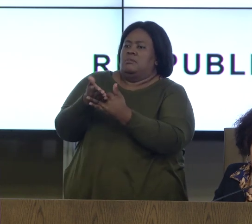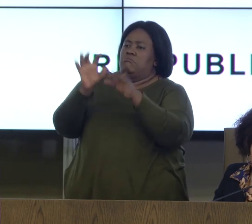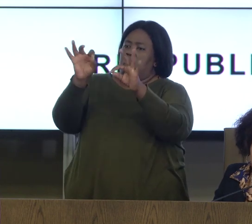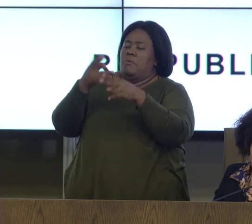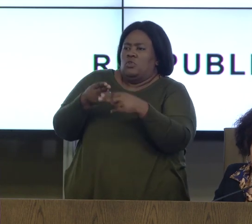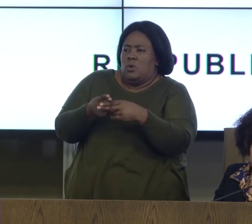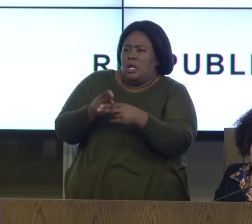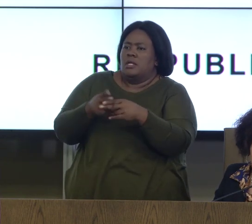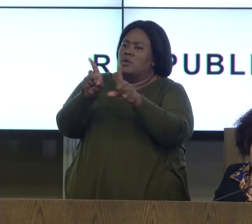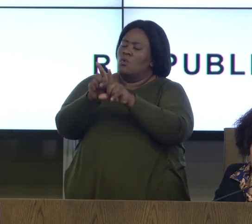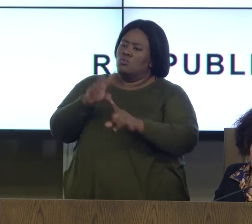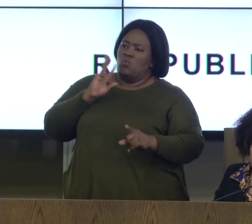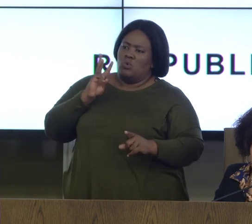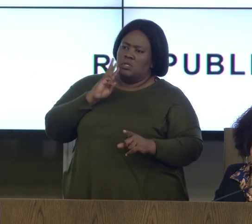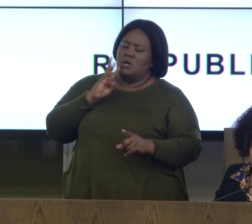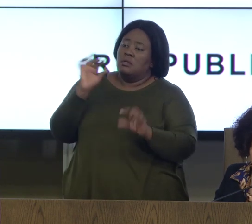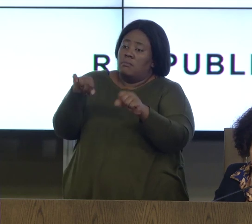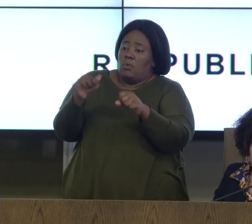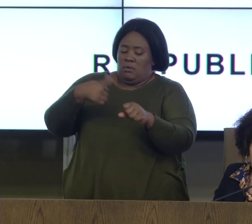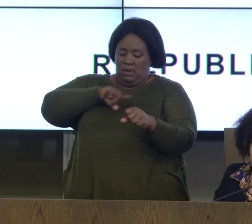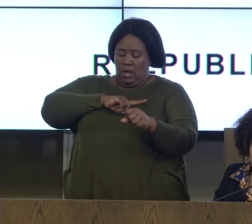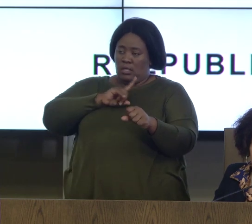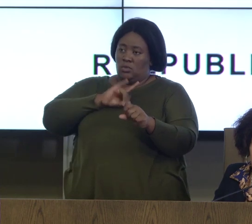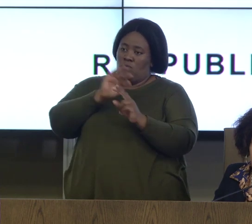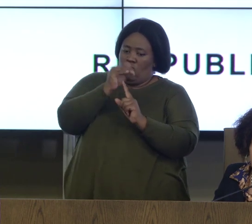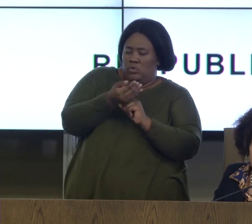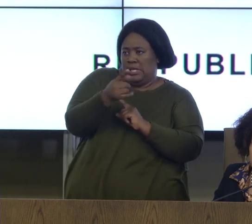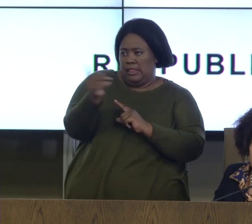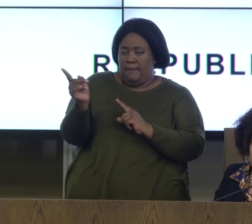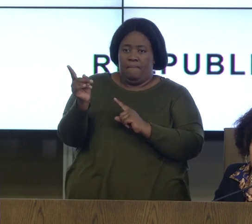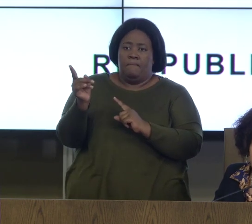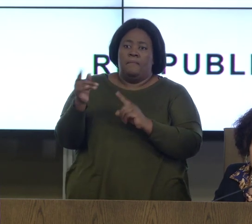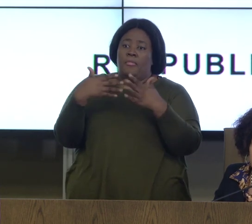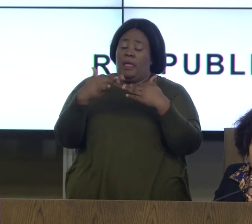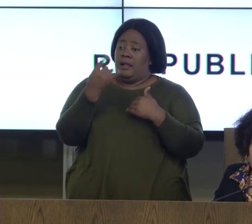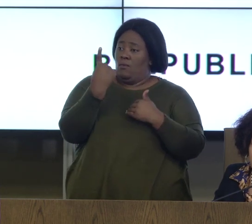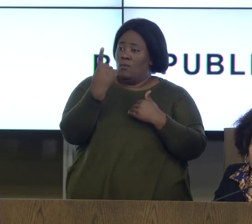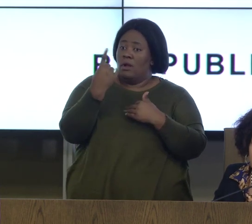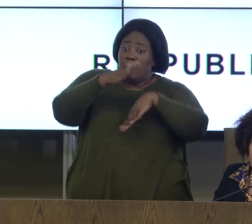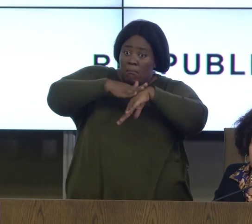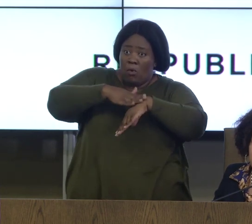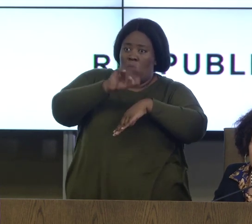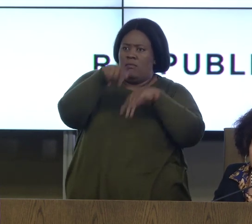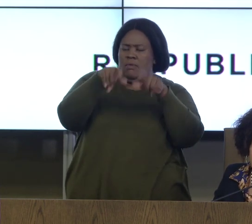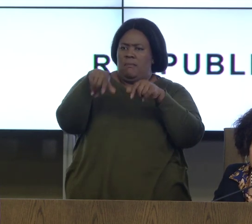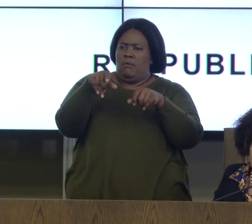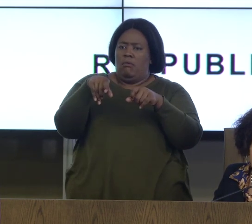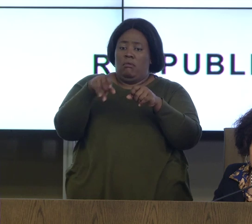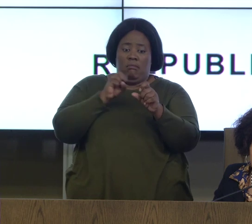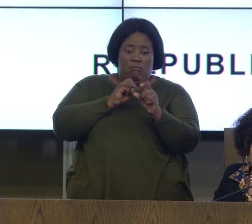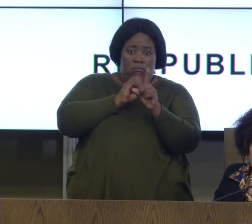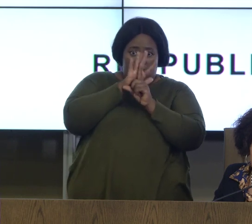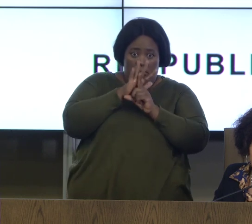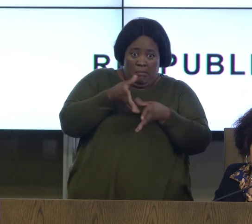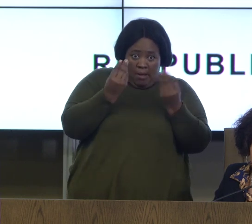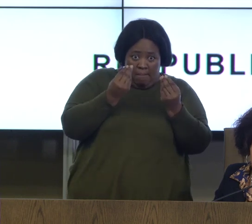water, and it is possible for us to protect them. Any one more person getting infected in South Africa affects all of us.